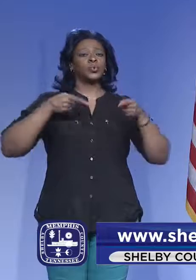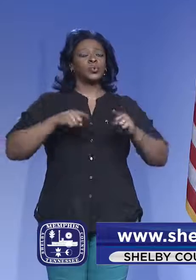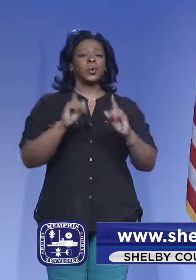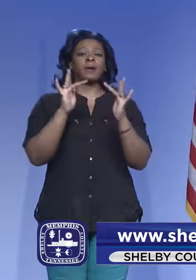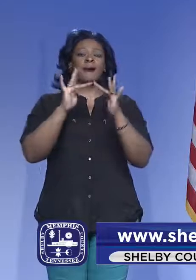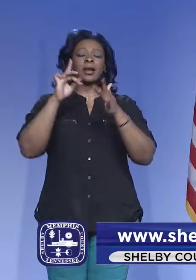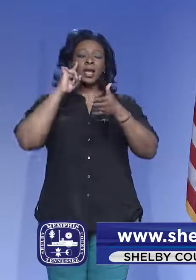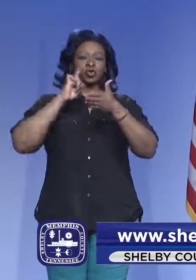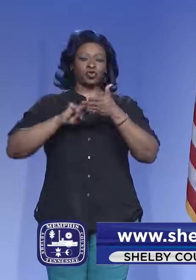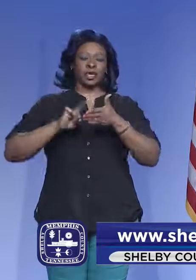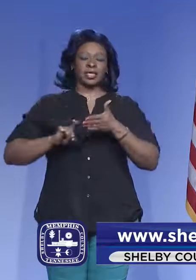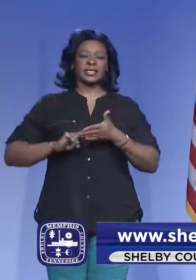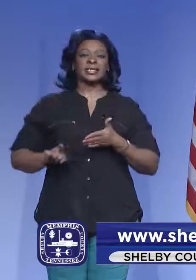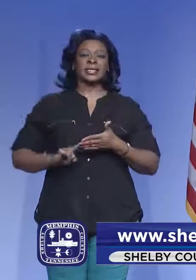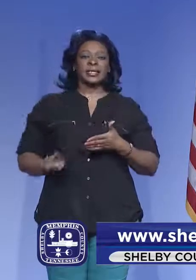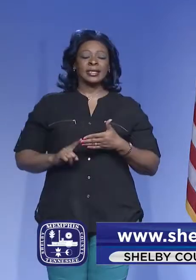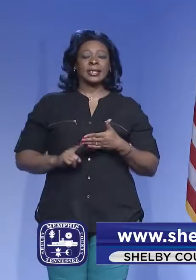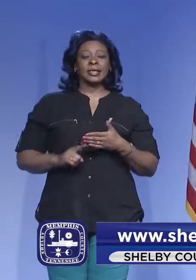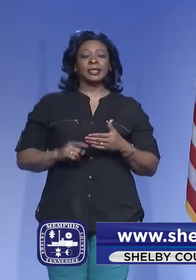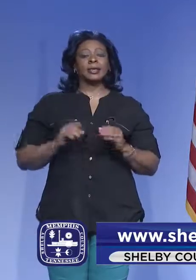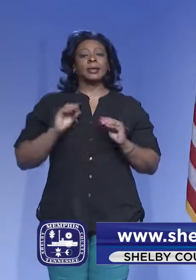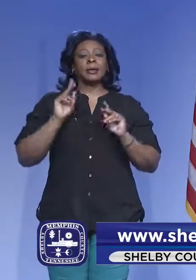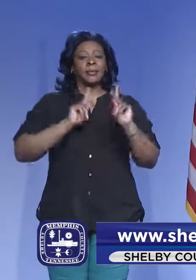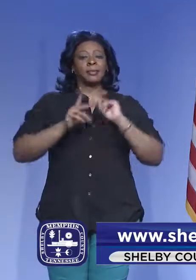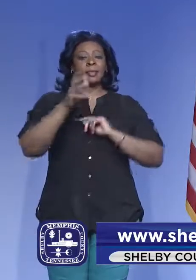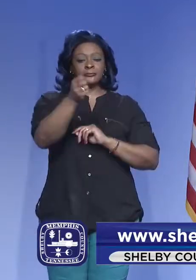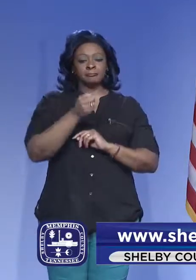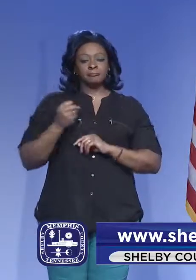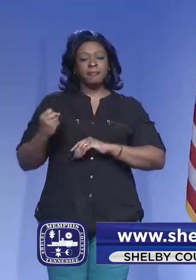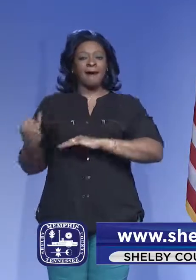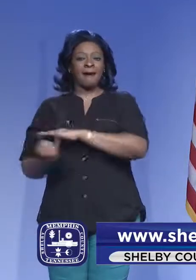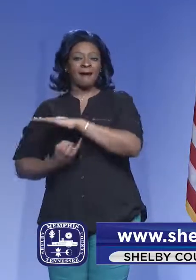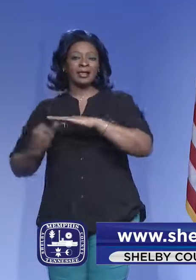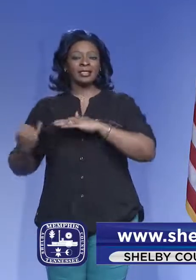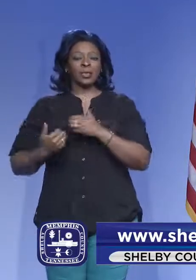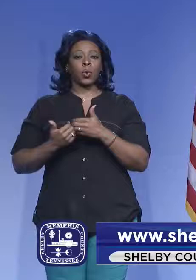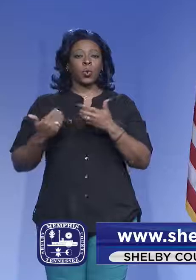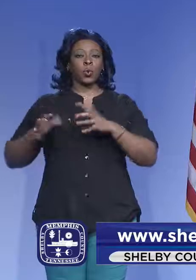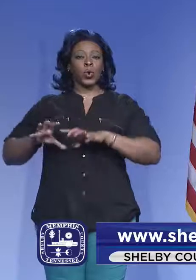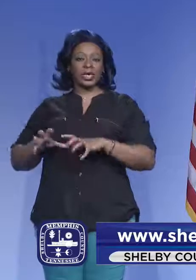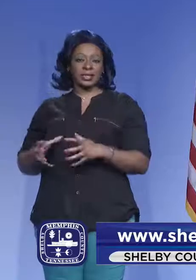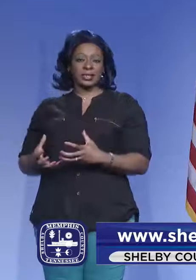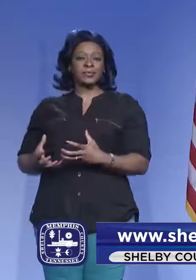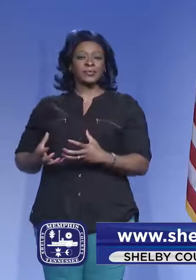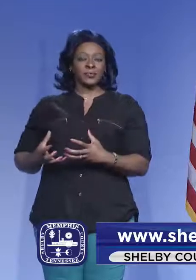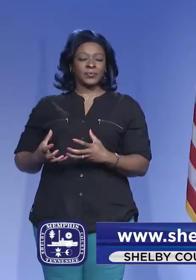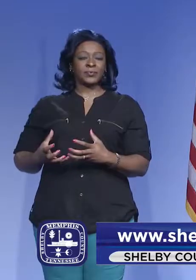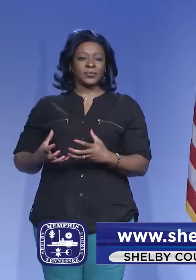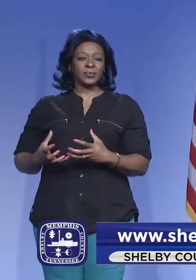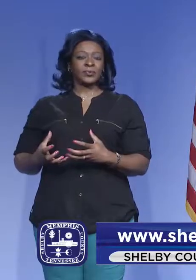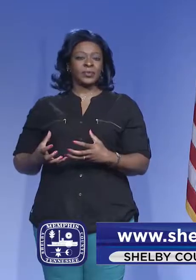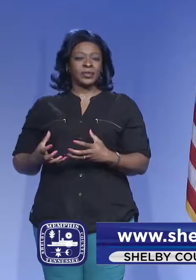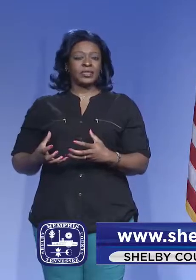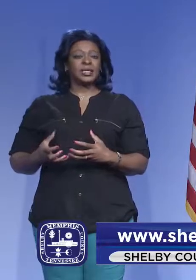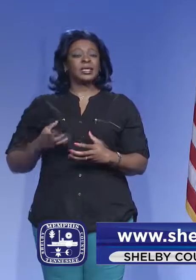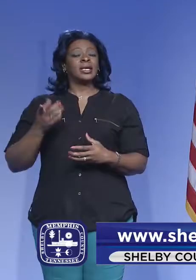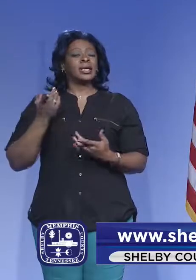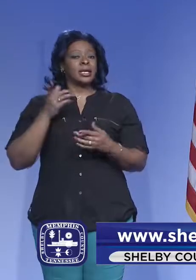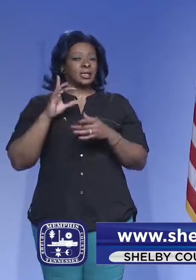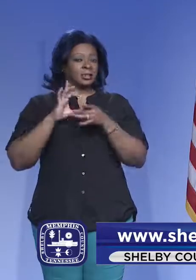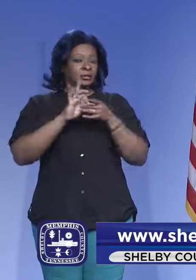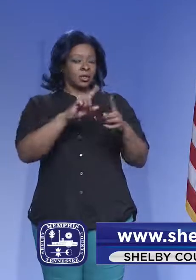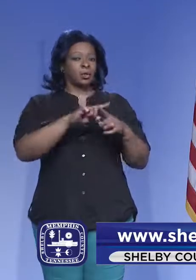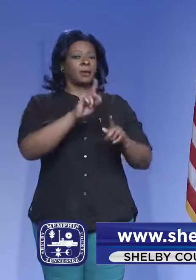contact tracing, placing people into isolation or quarantine. And this applies to individuals as well